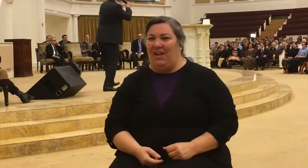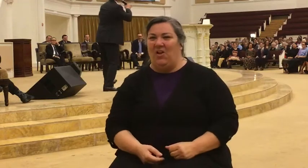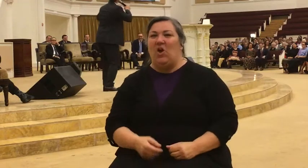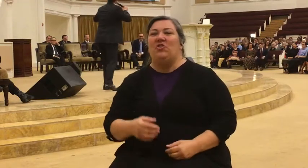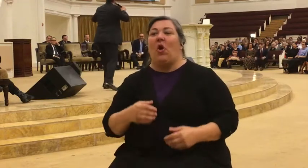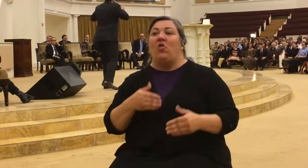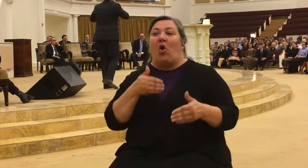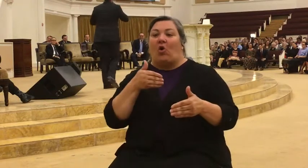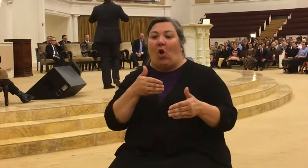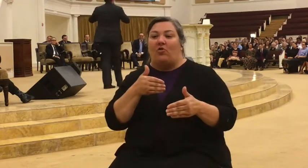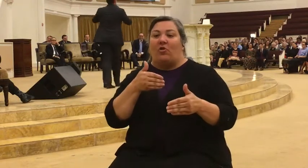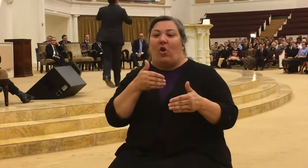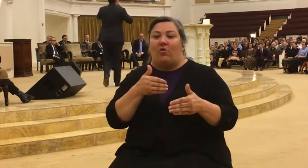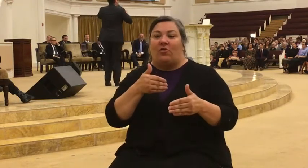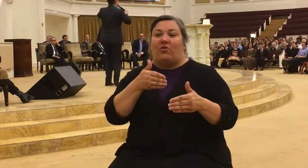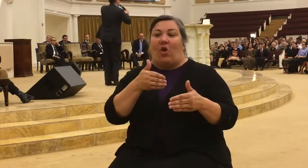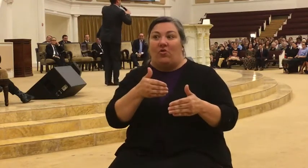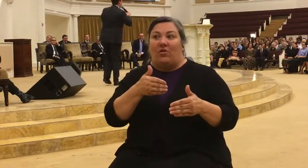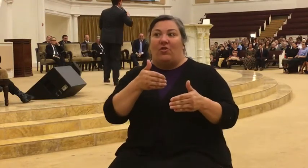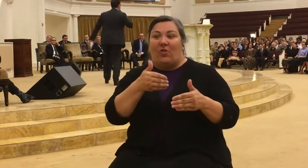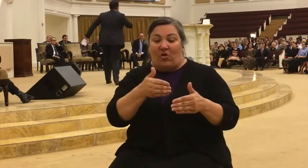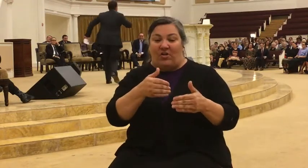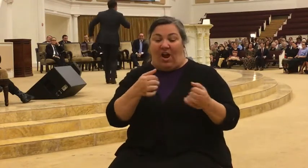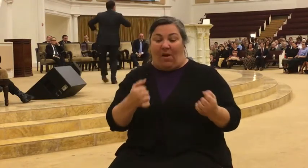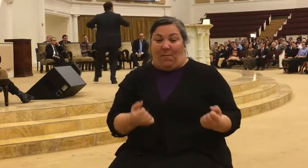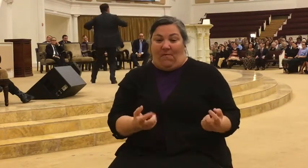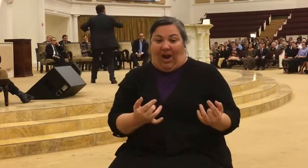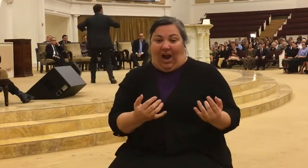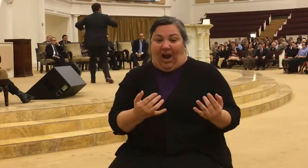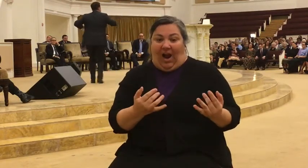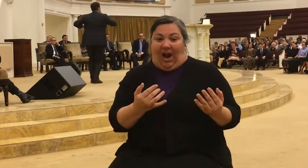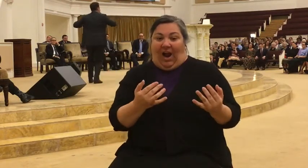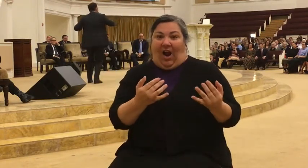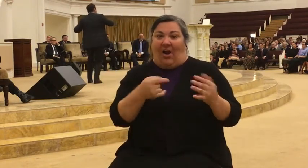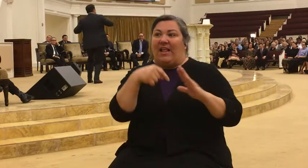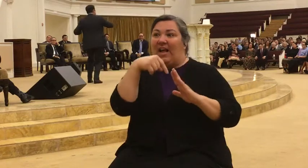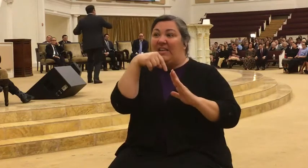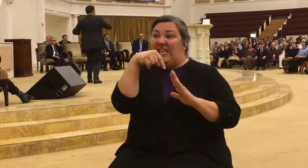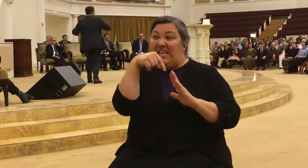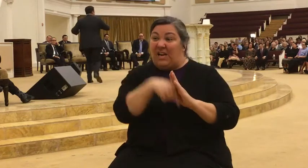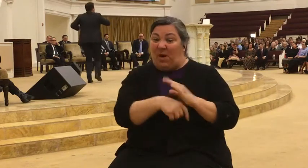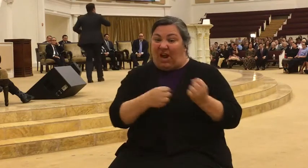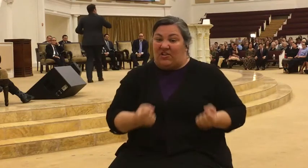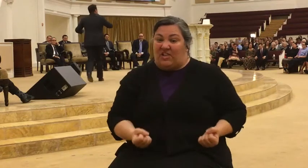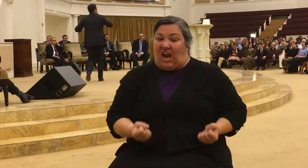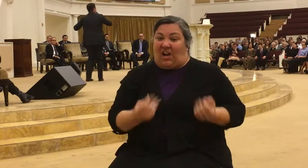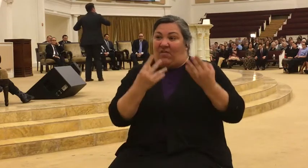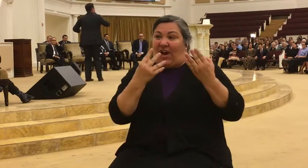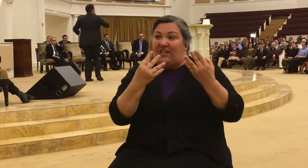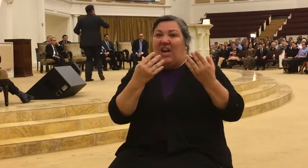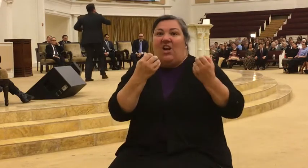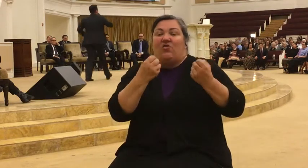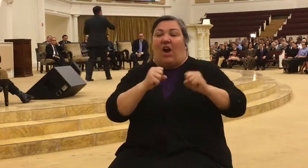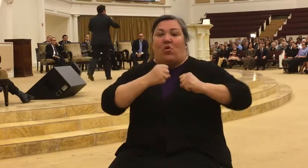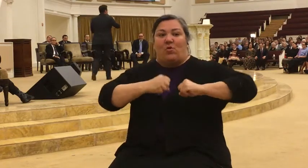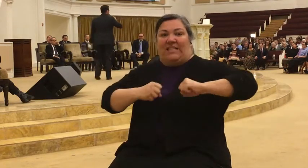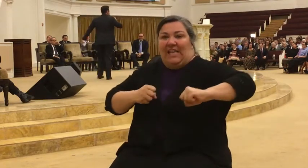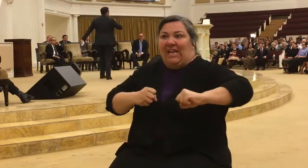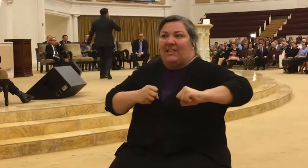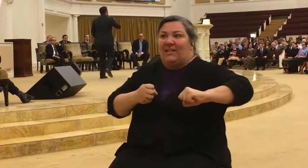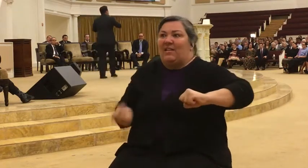And so the closer that sacrifice gets to the altar, the deeper that sacrifice digs its heels in and tries to resist